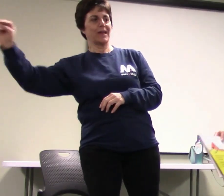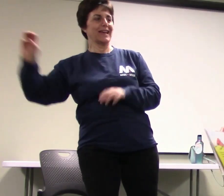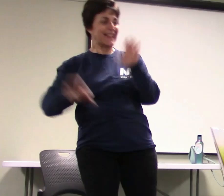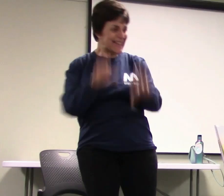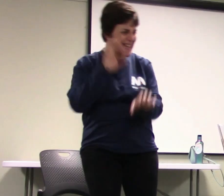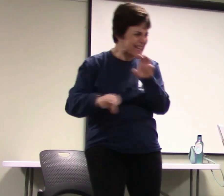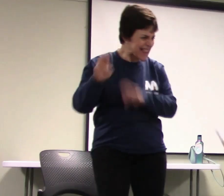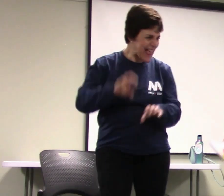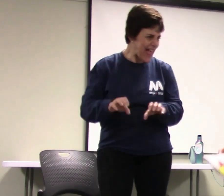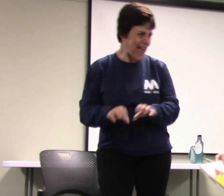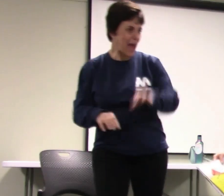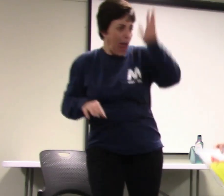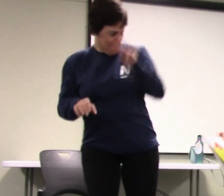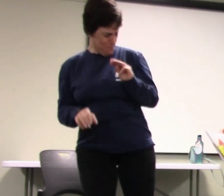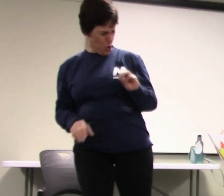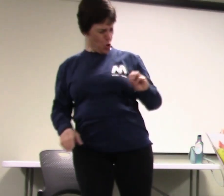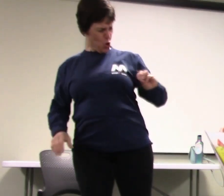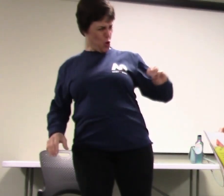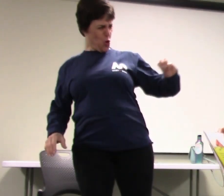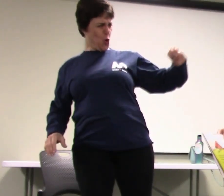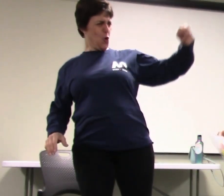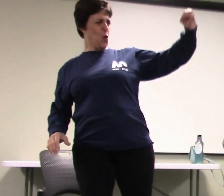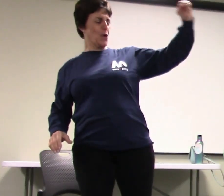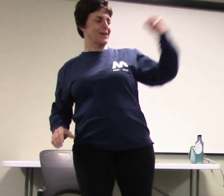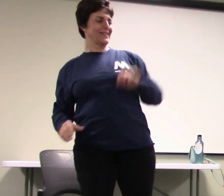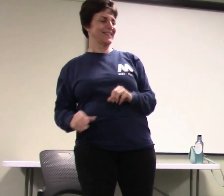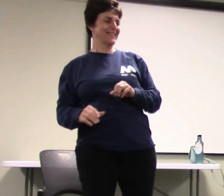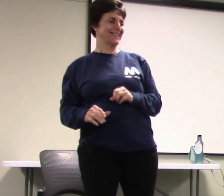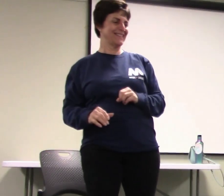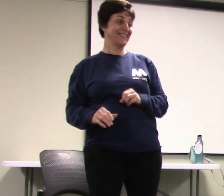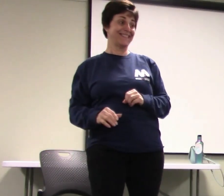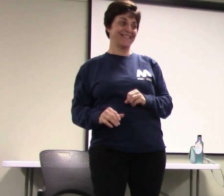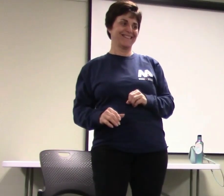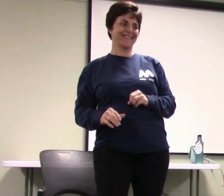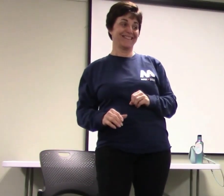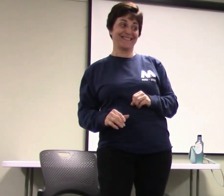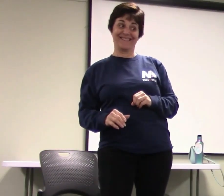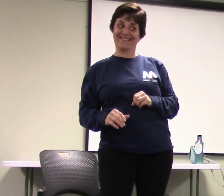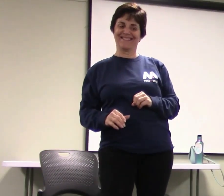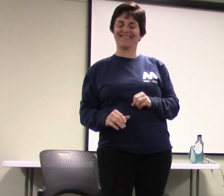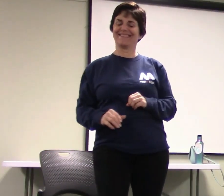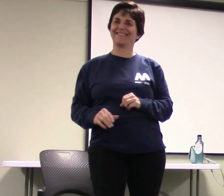moo, clickety, clack, moo.